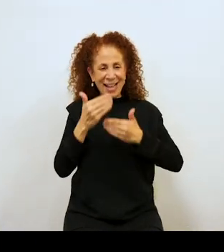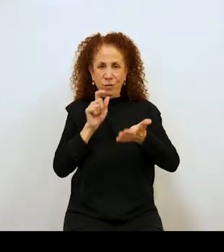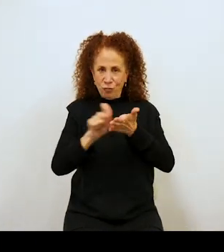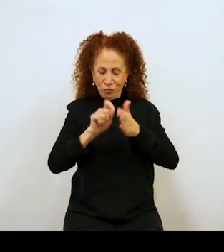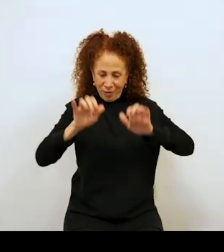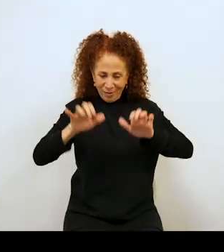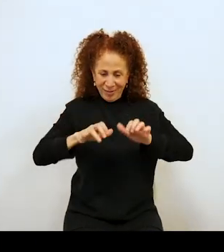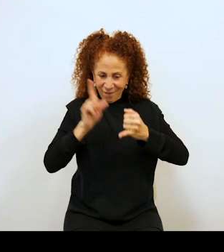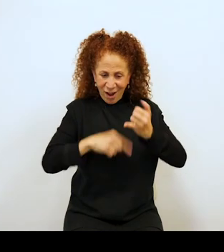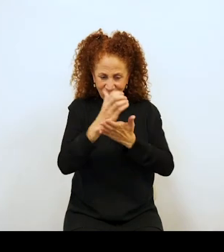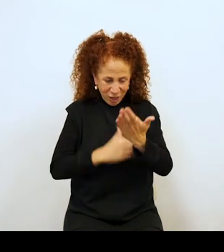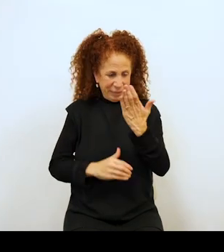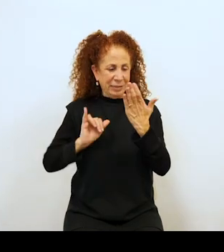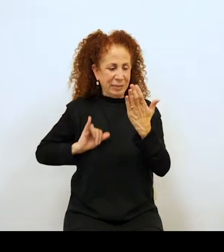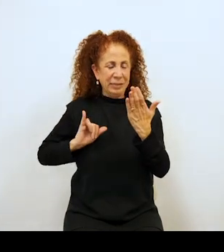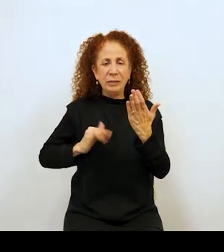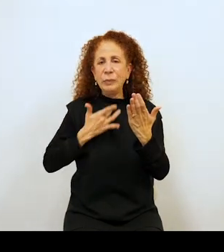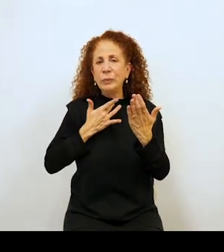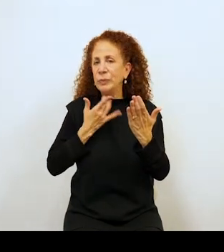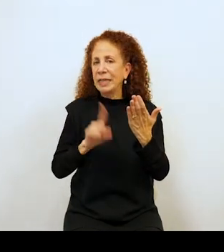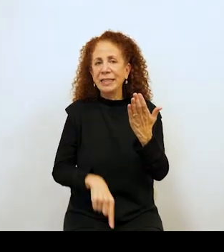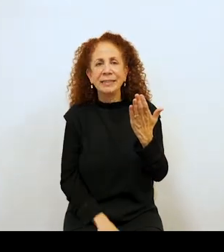that final chapter, I realized,